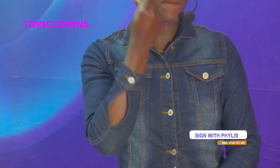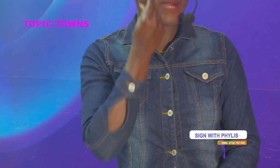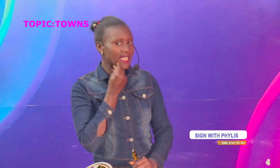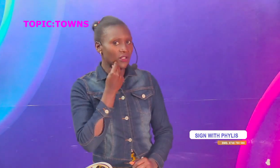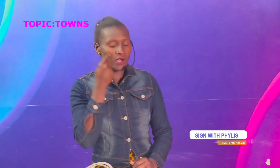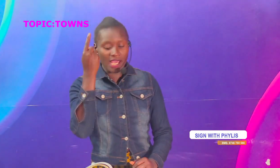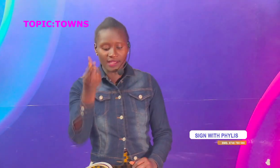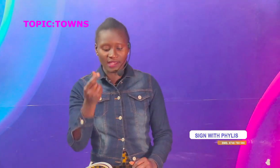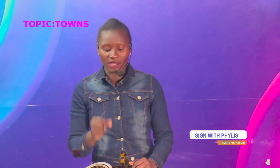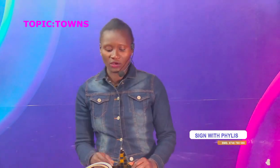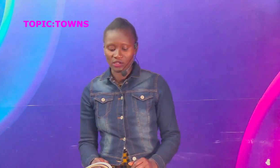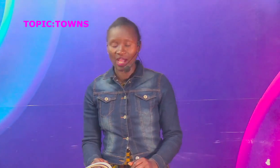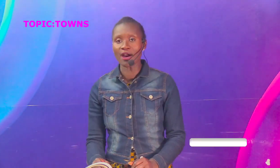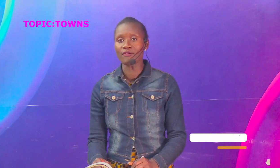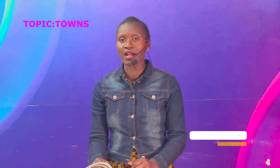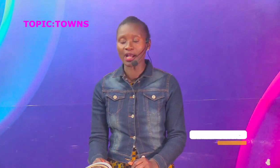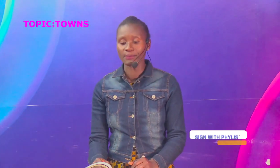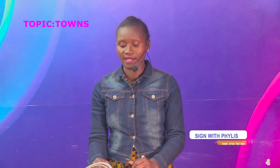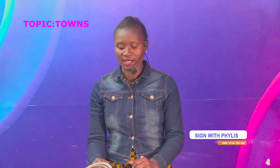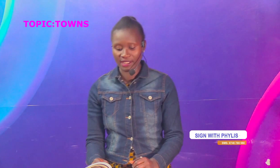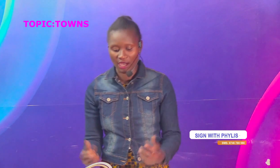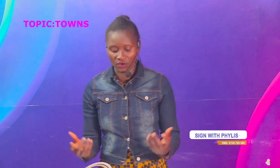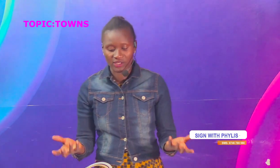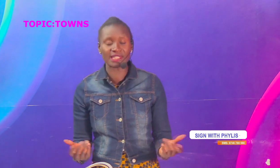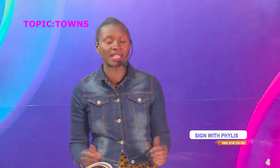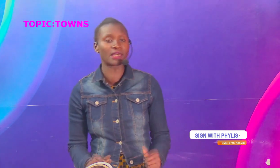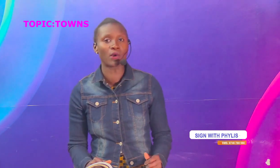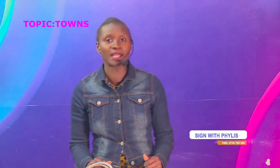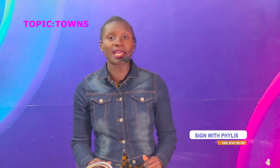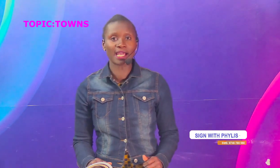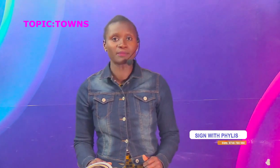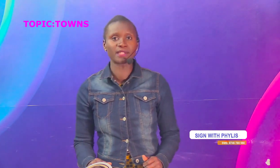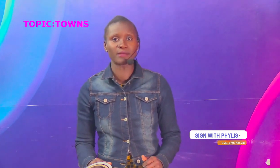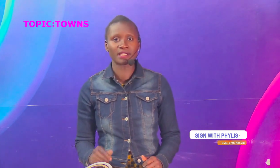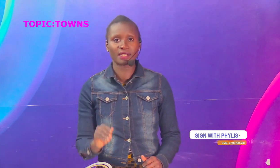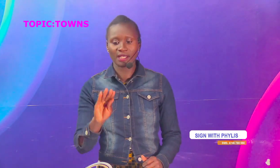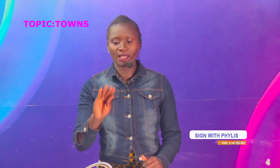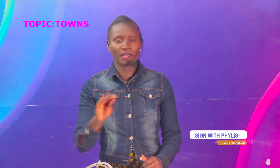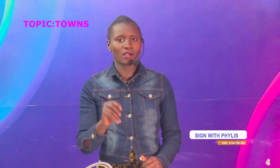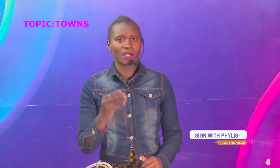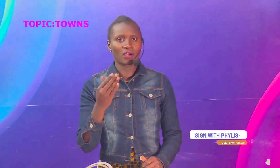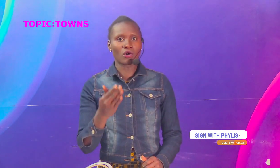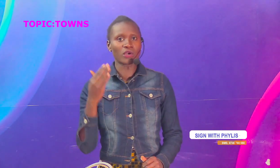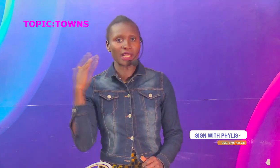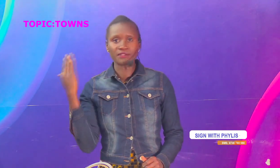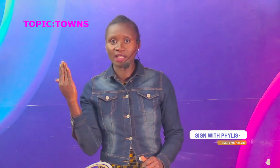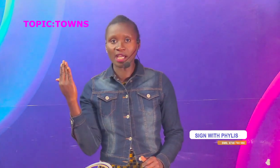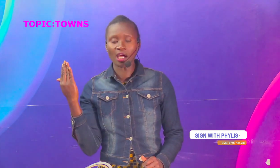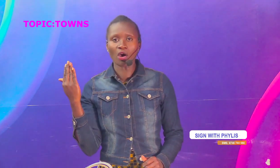Maseno. And then also have Kapsabet. How do we sign the word Kapsabet? On your left here or on the